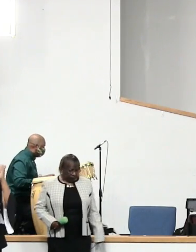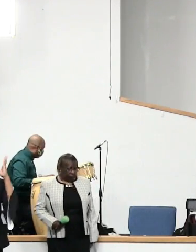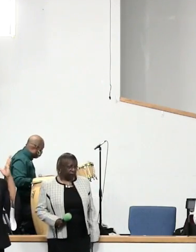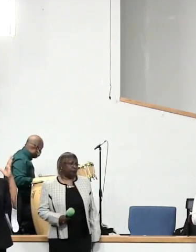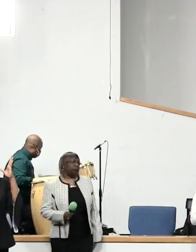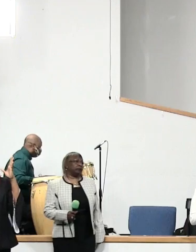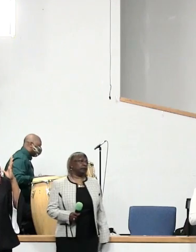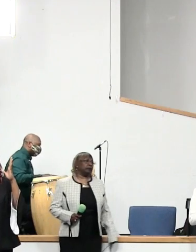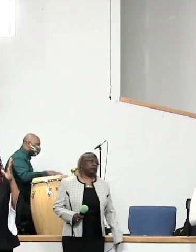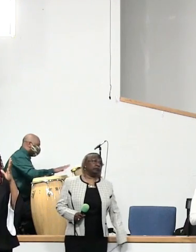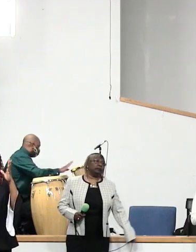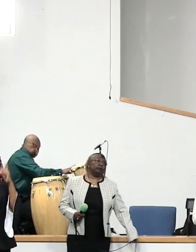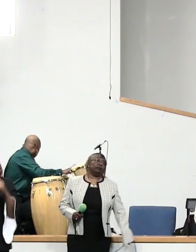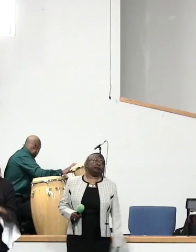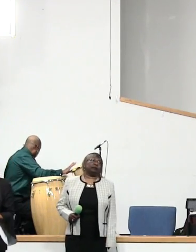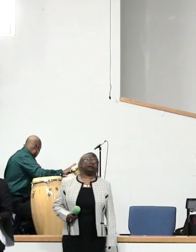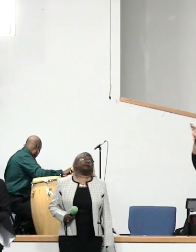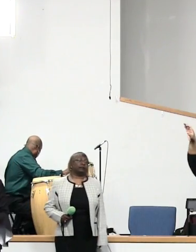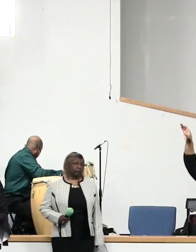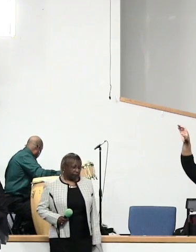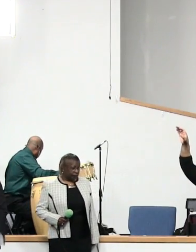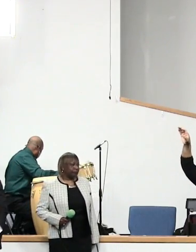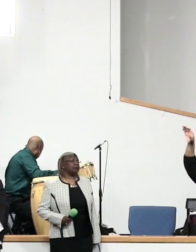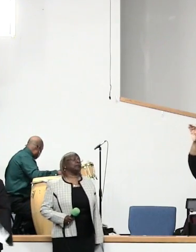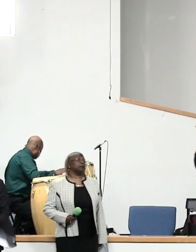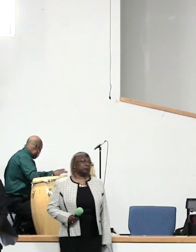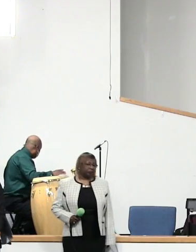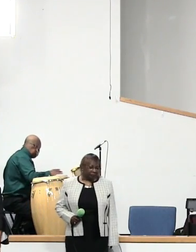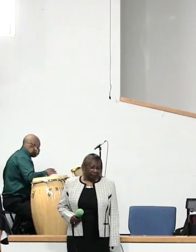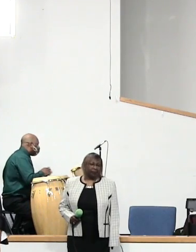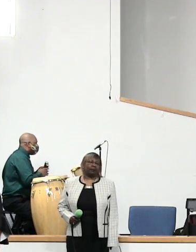Hallelujah. Only my friend would know my name.